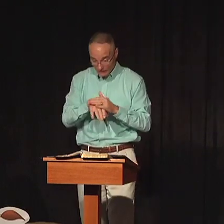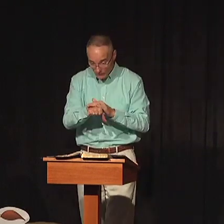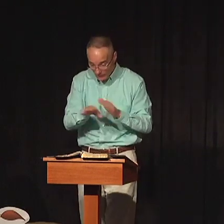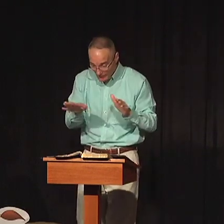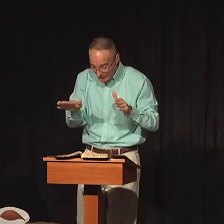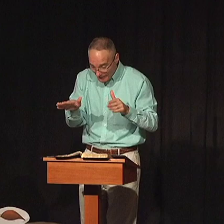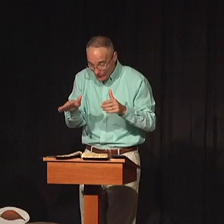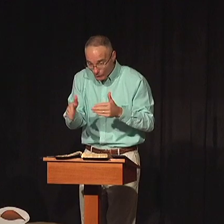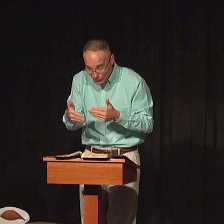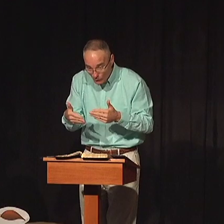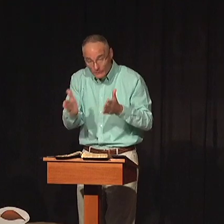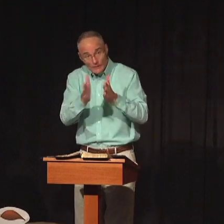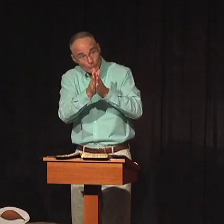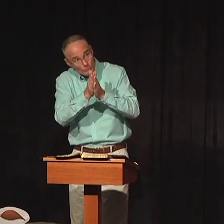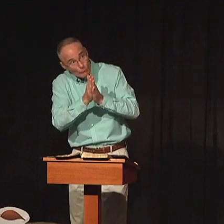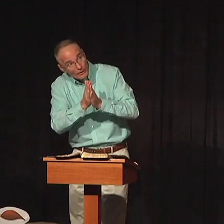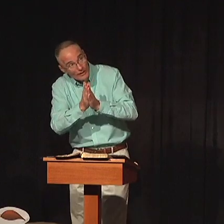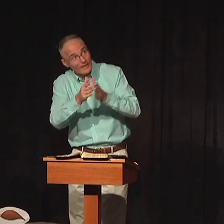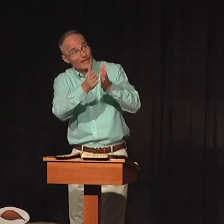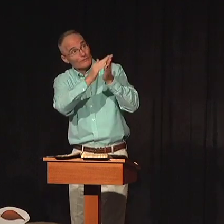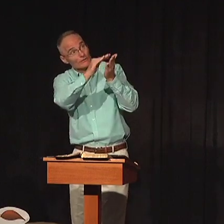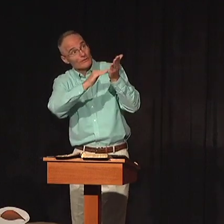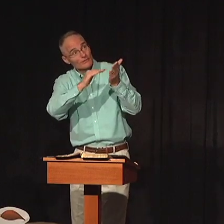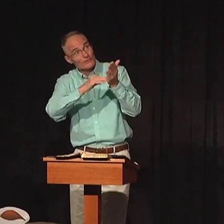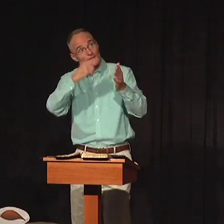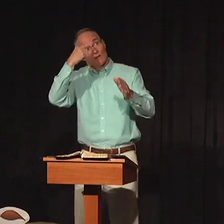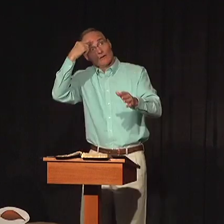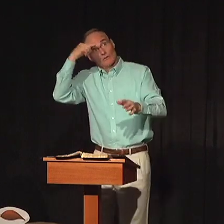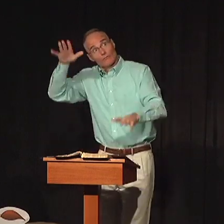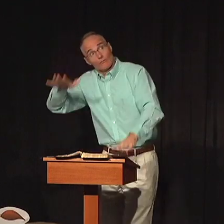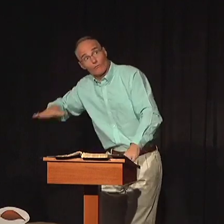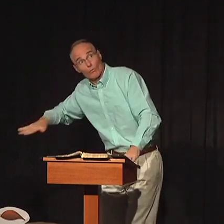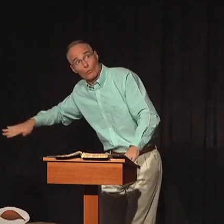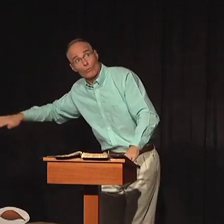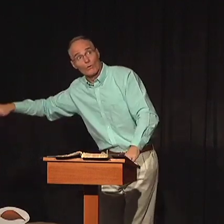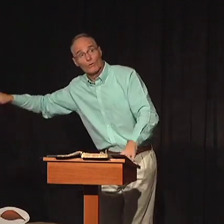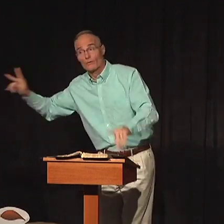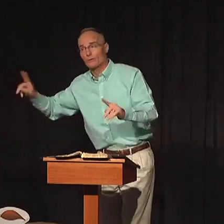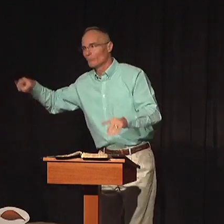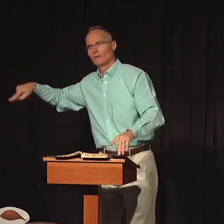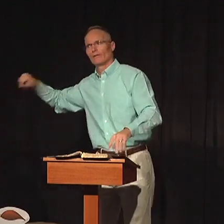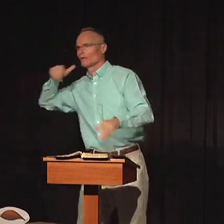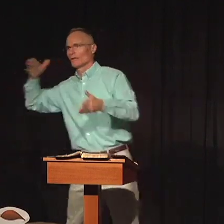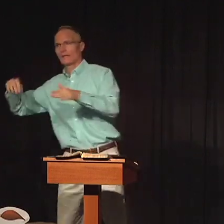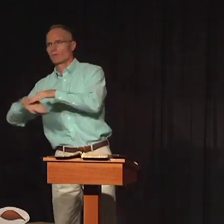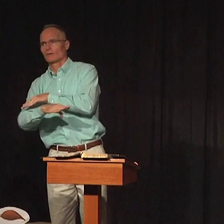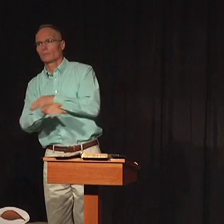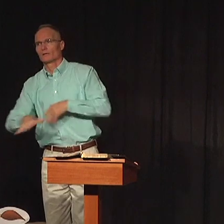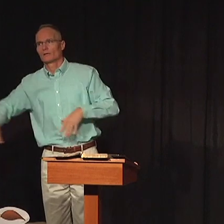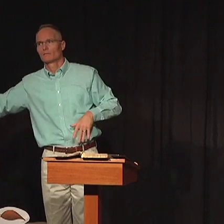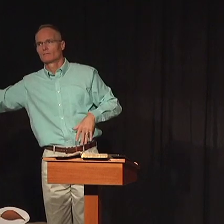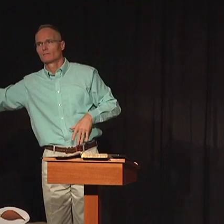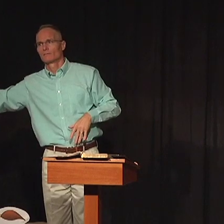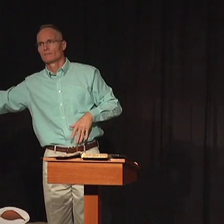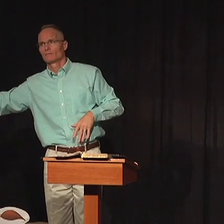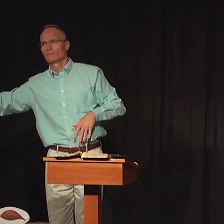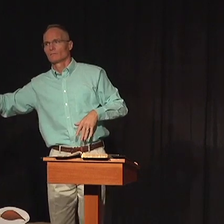And the priests would enter into that room and they would pray, ask for forgiveness for the people. The people could not enter that